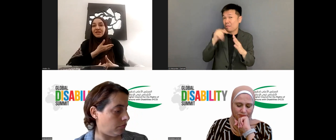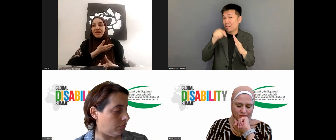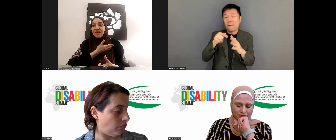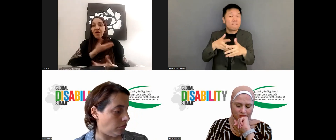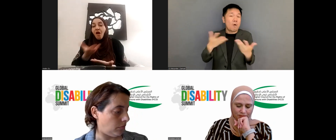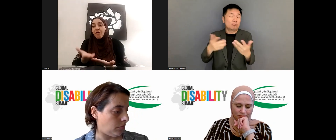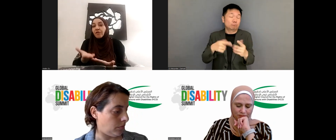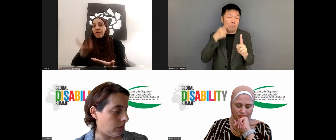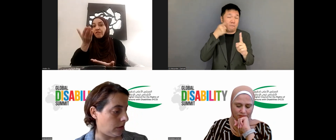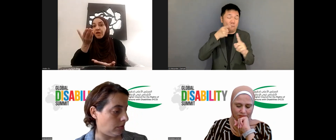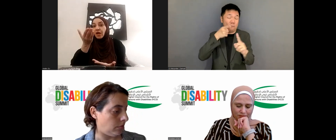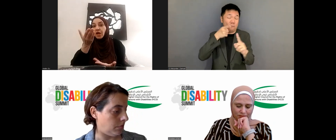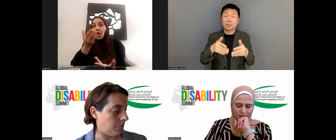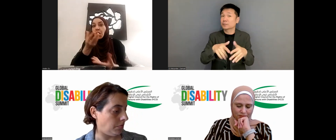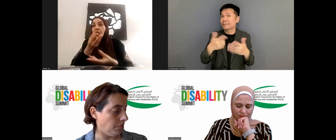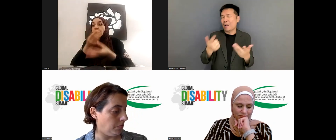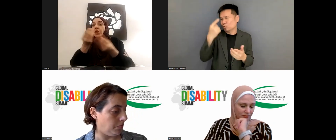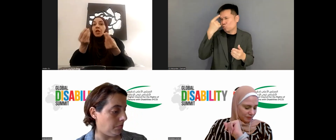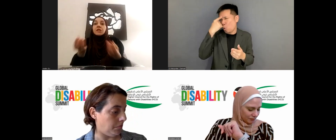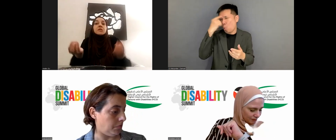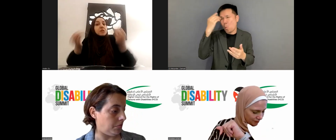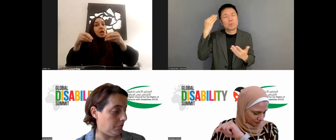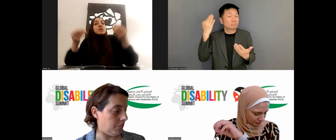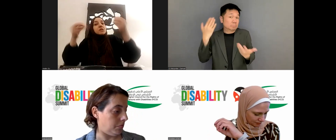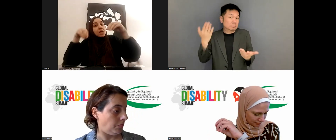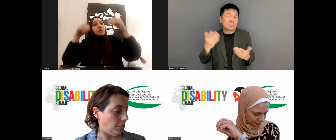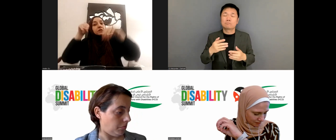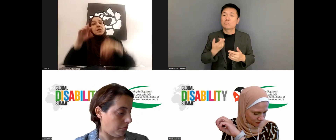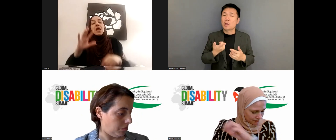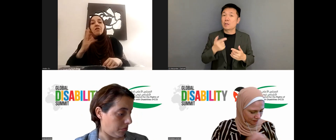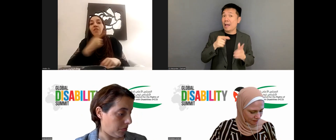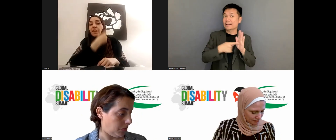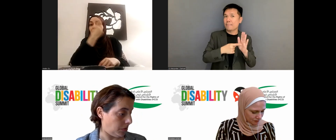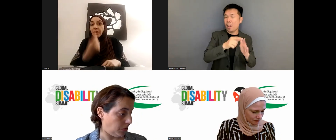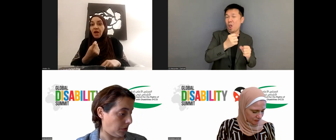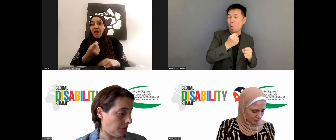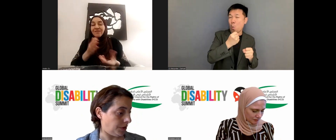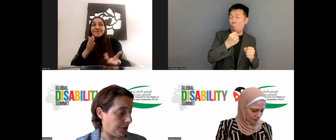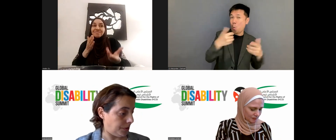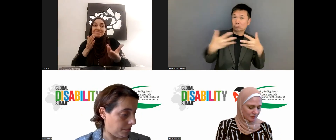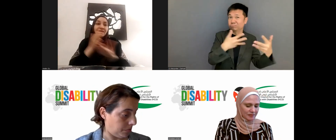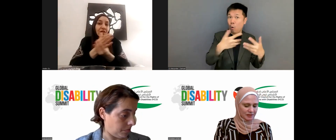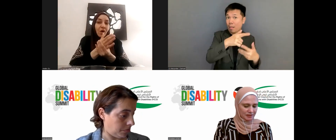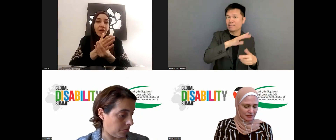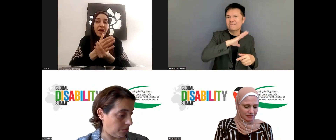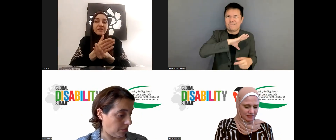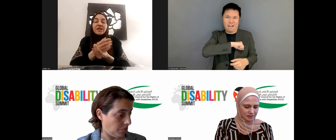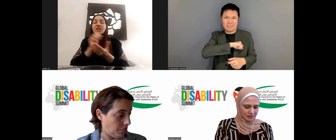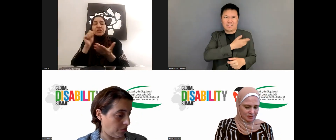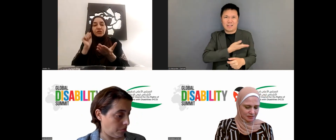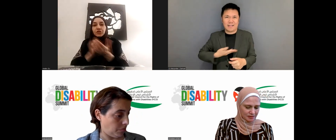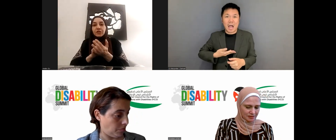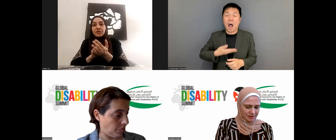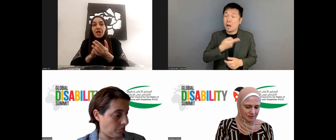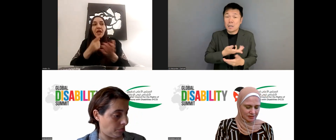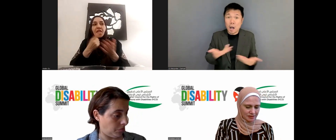on the implications of the war on Gaza, and if there is a